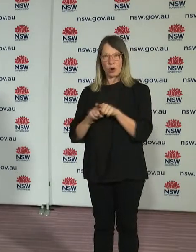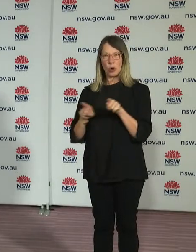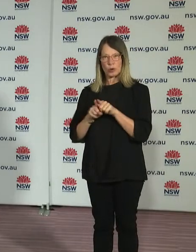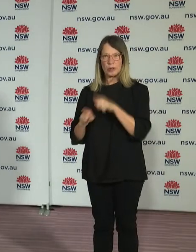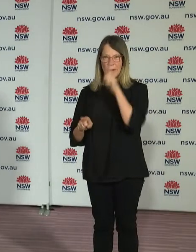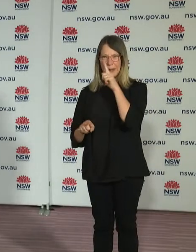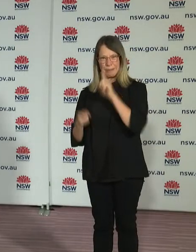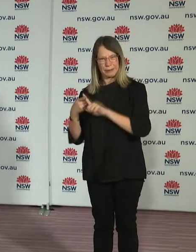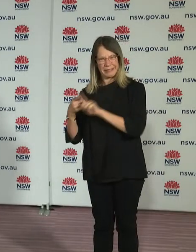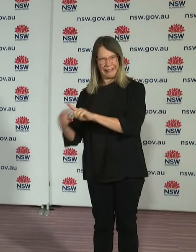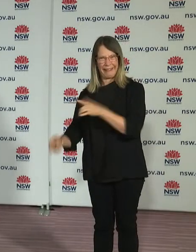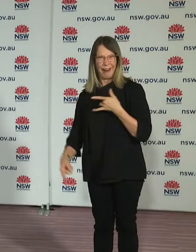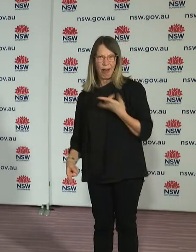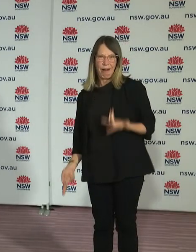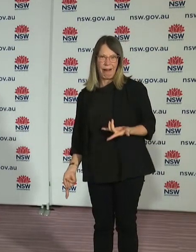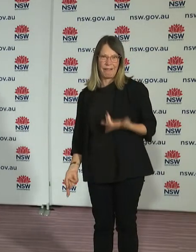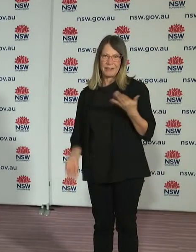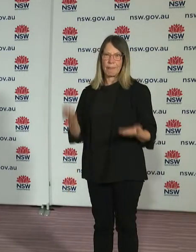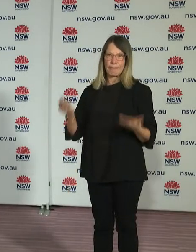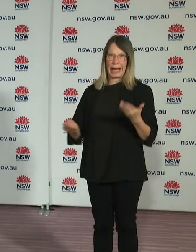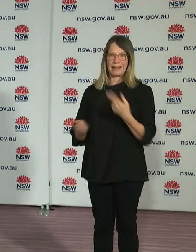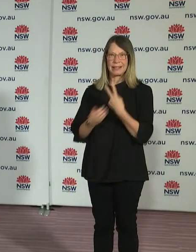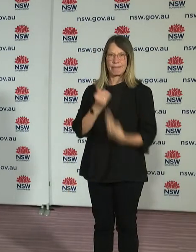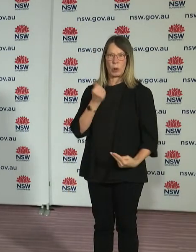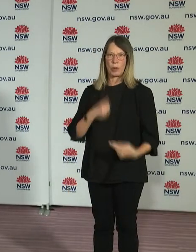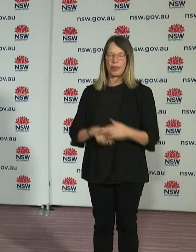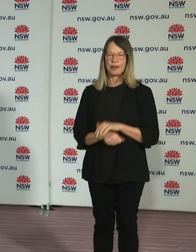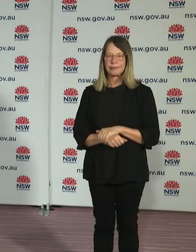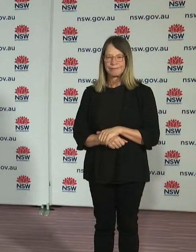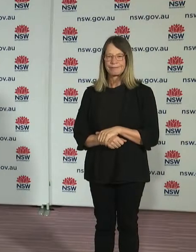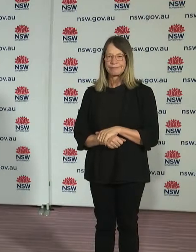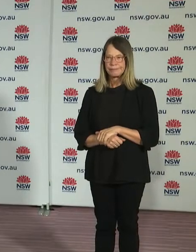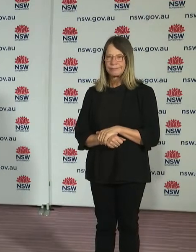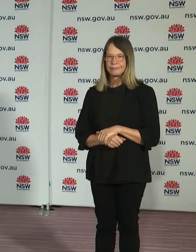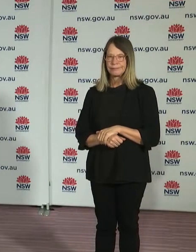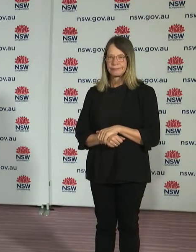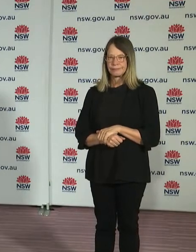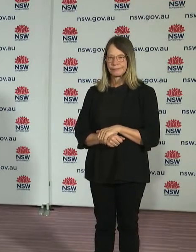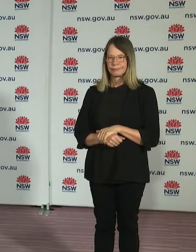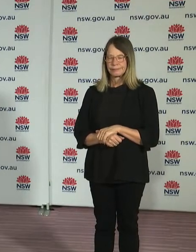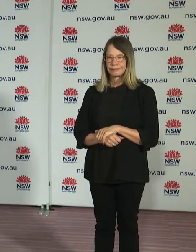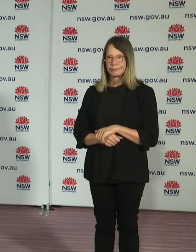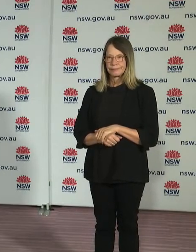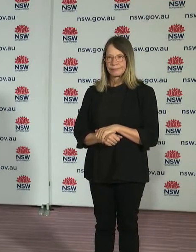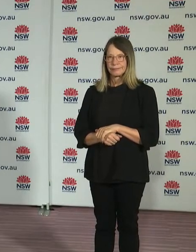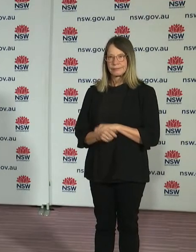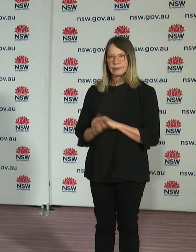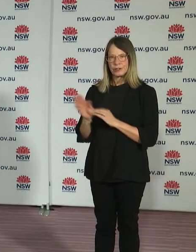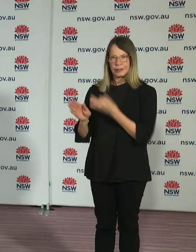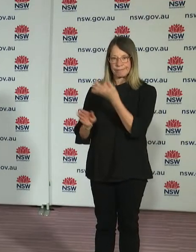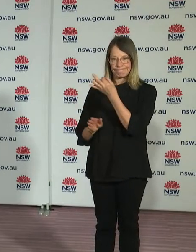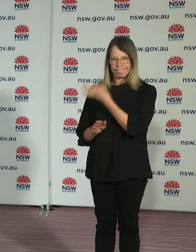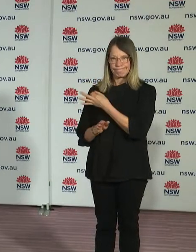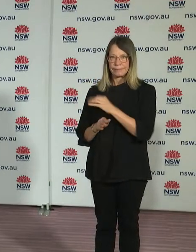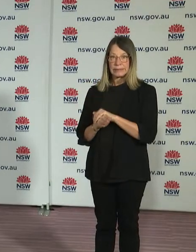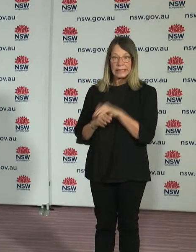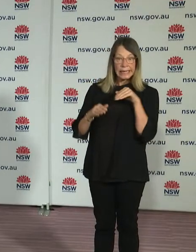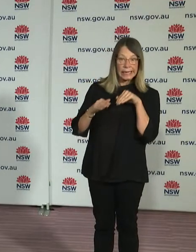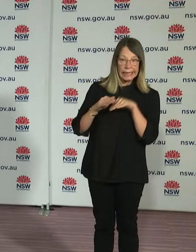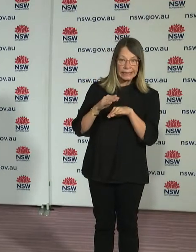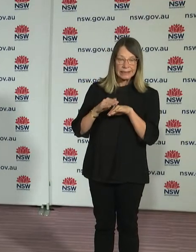quickly. So on the roadmap, right, indoor swimming pools won't be opening until December 1. They're classed the same way